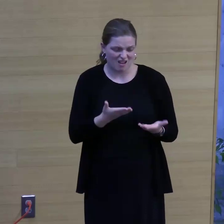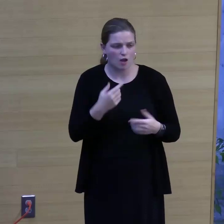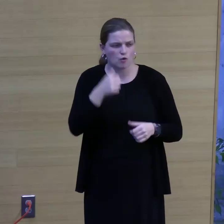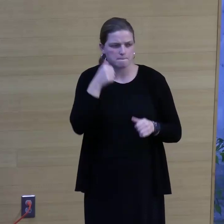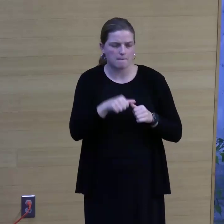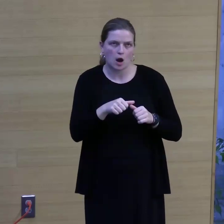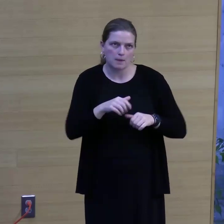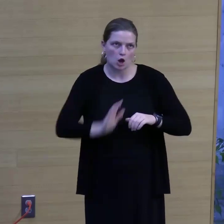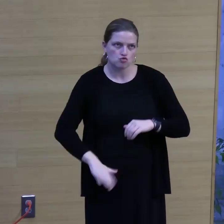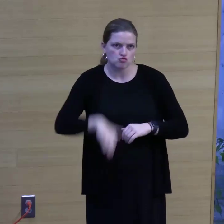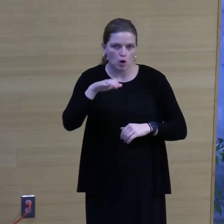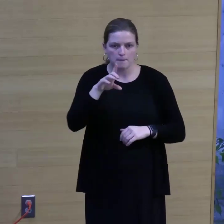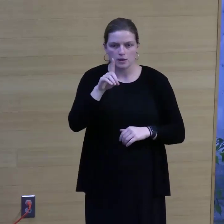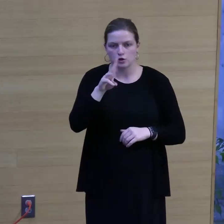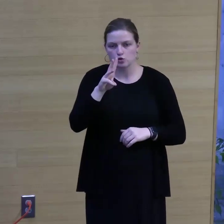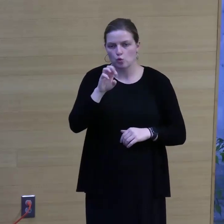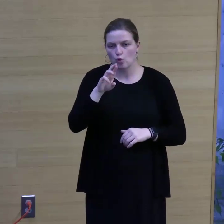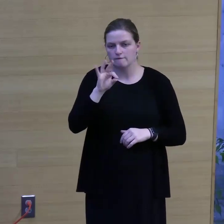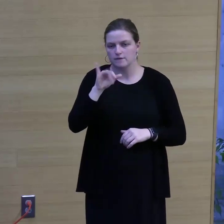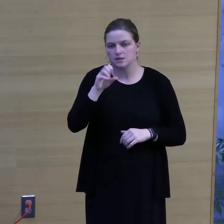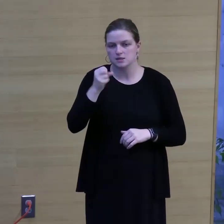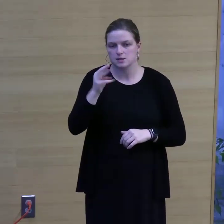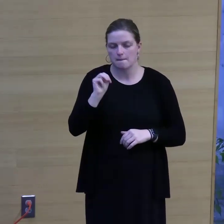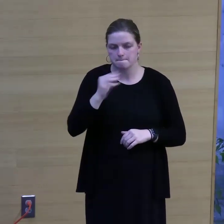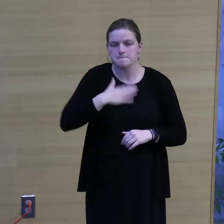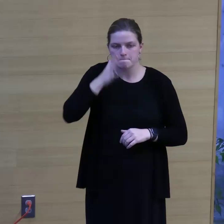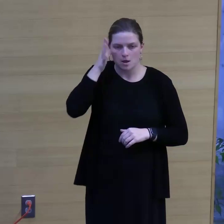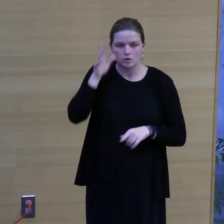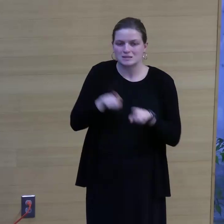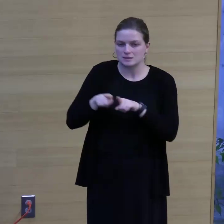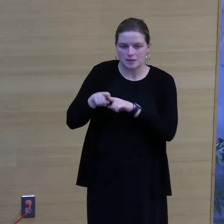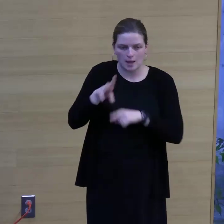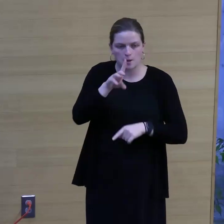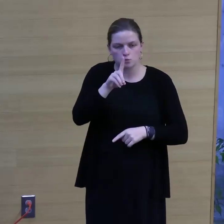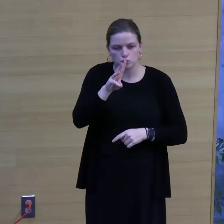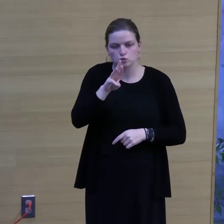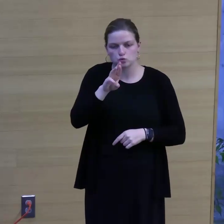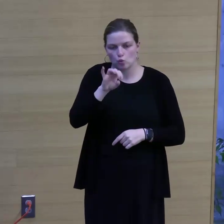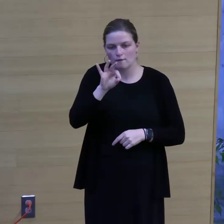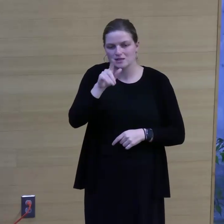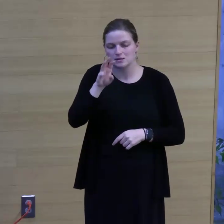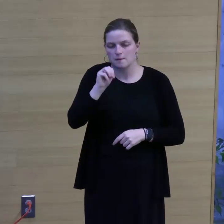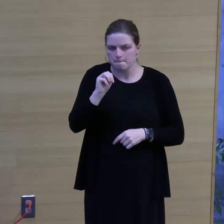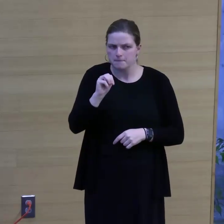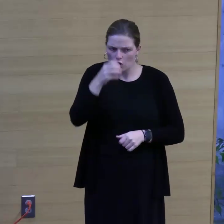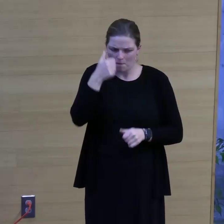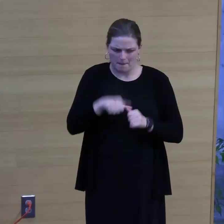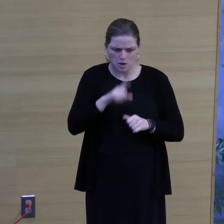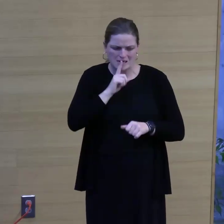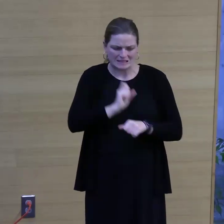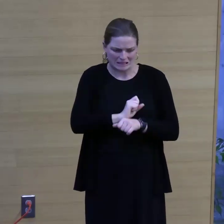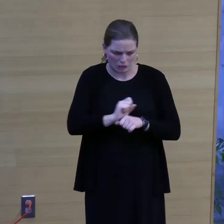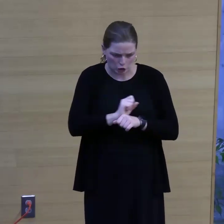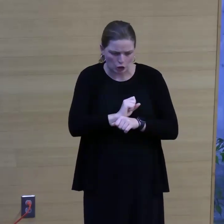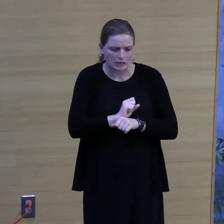when, I grew up in the dwarfism community, both my parents have dwarfism. And I remember literally sending